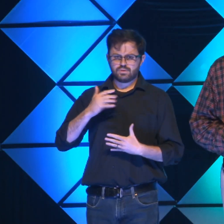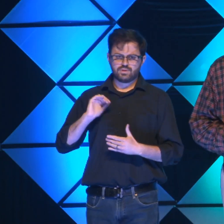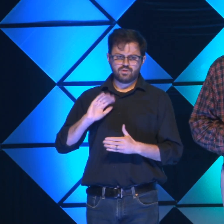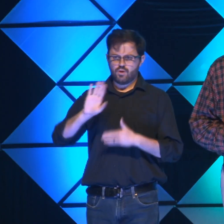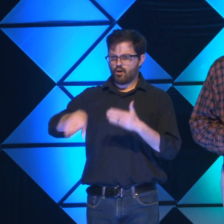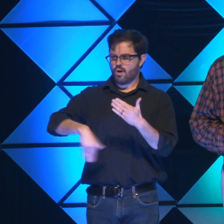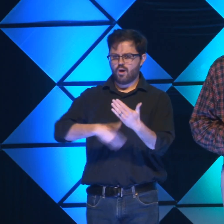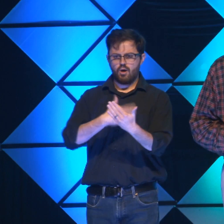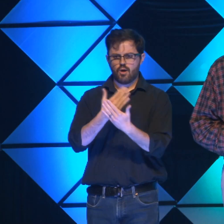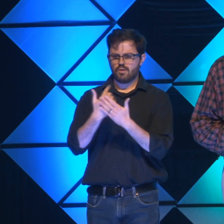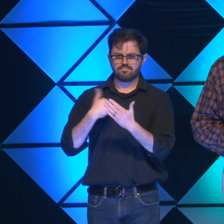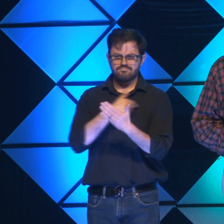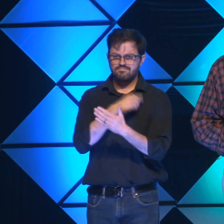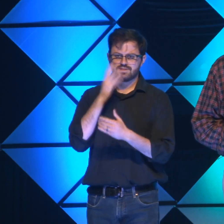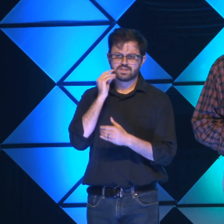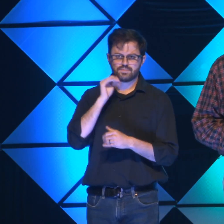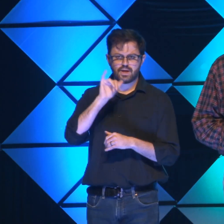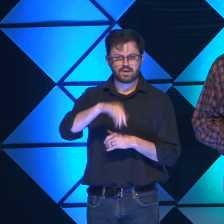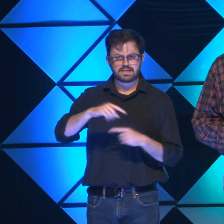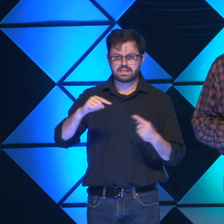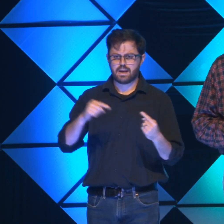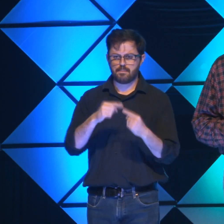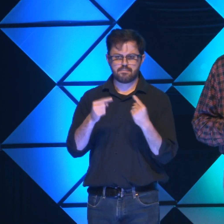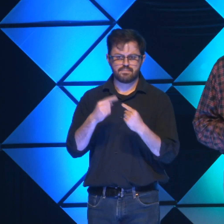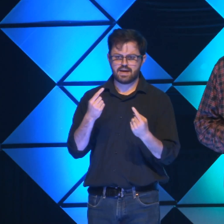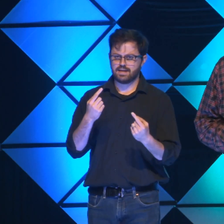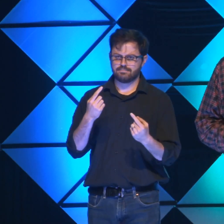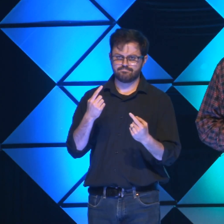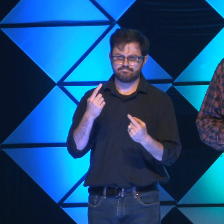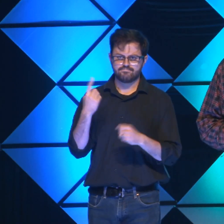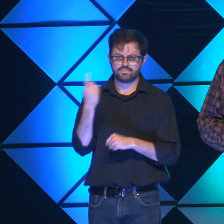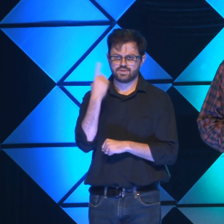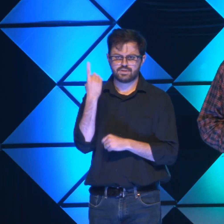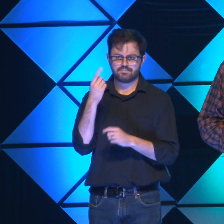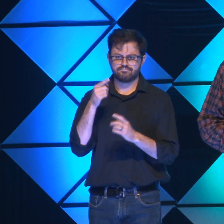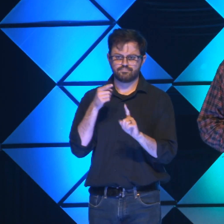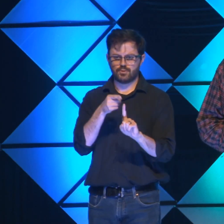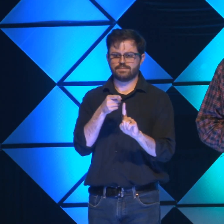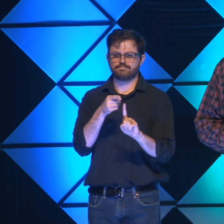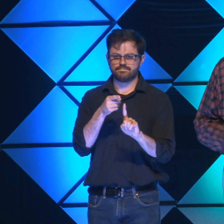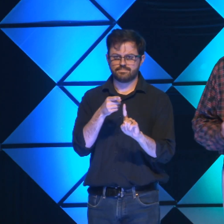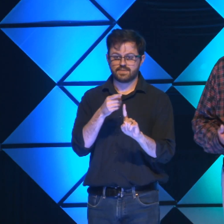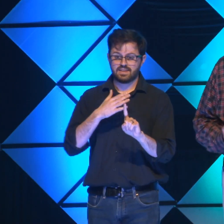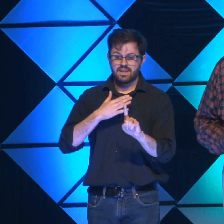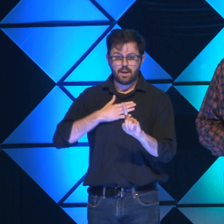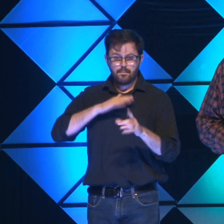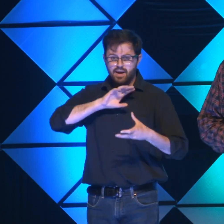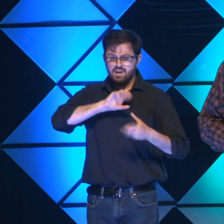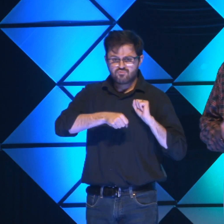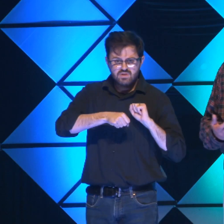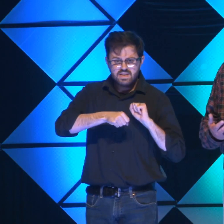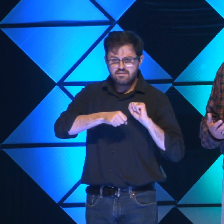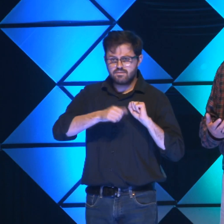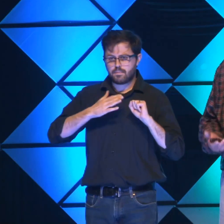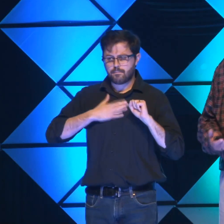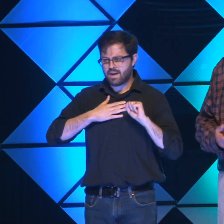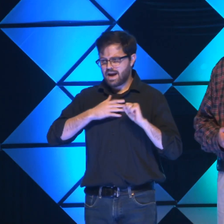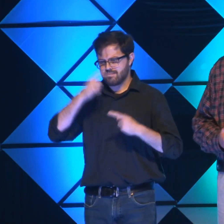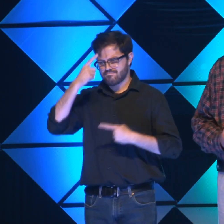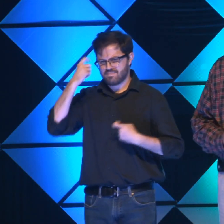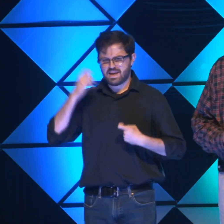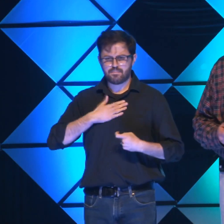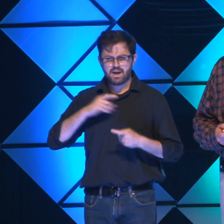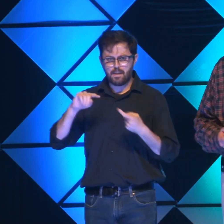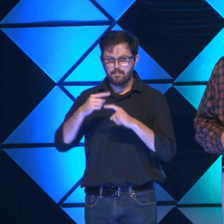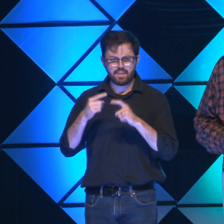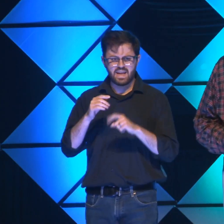point in our life. And my grief is not yours. My hurt is not yours. My pain is